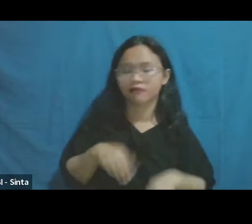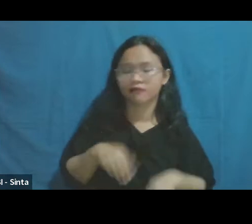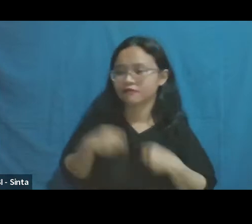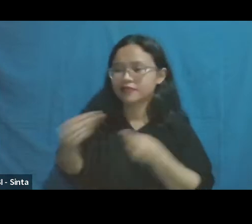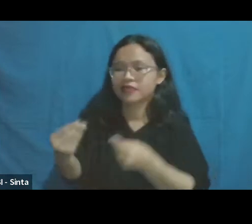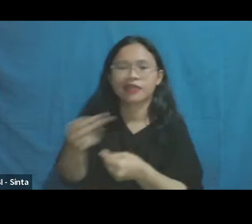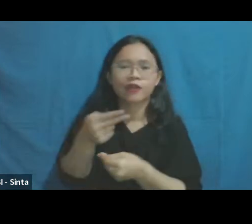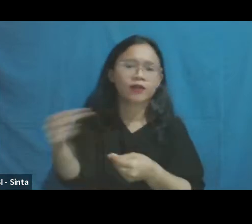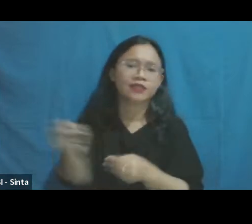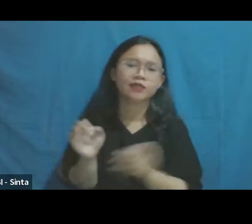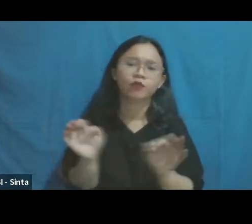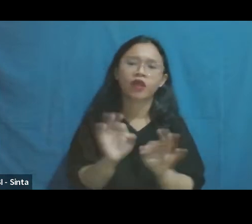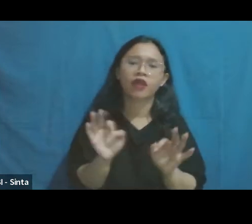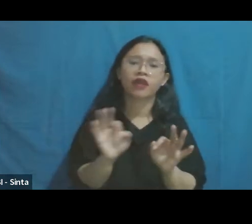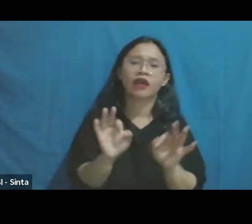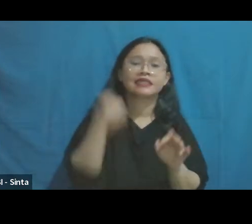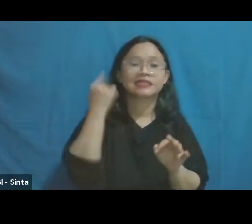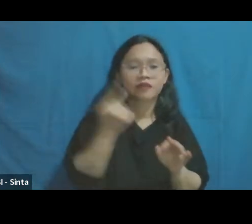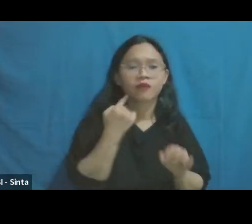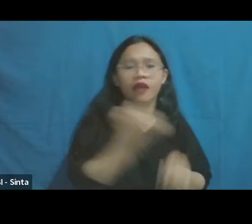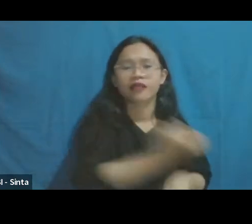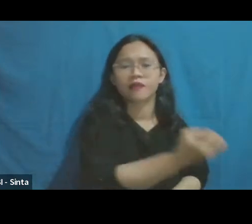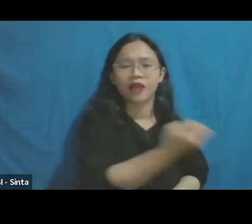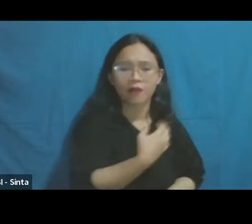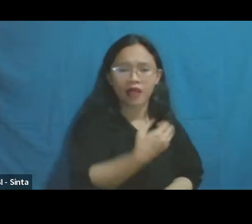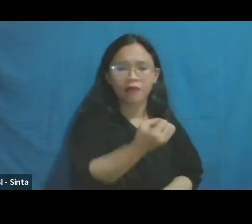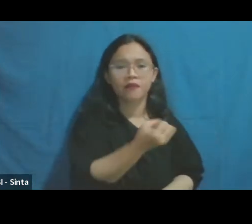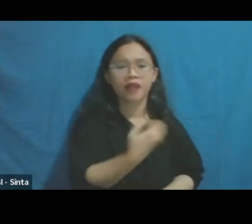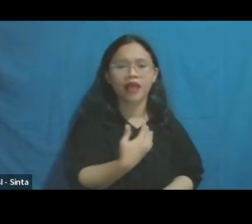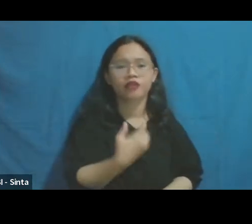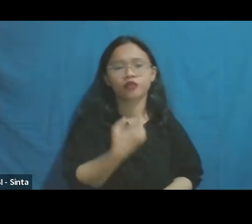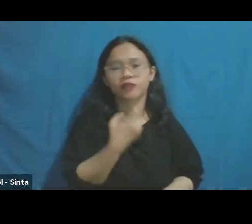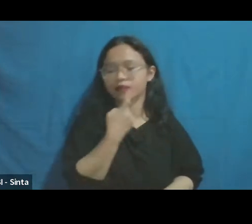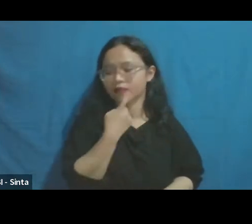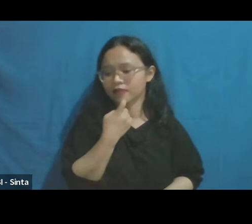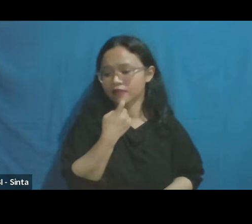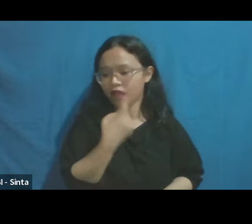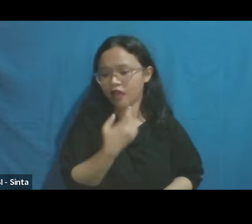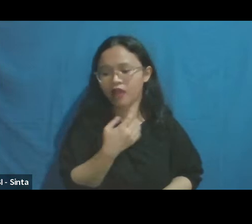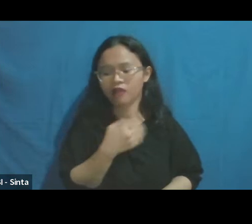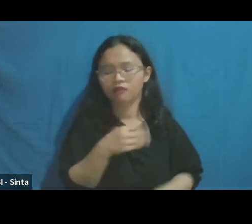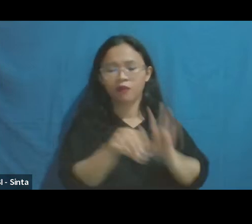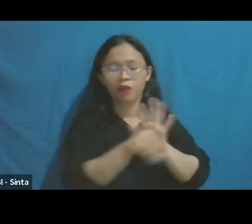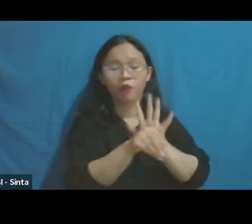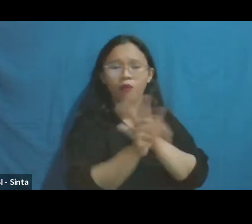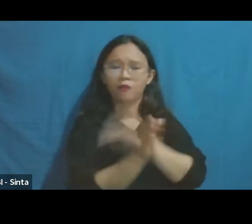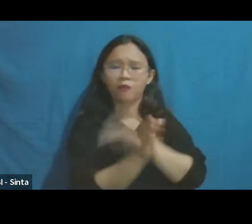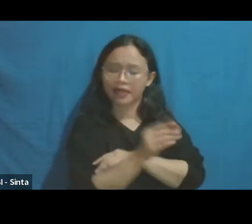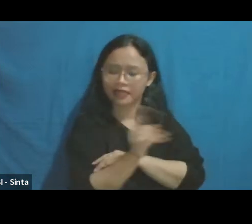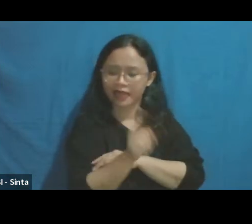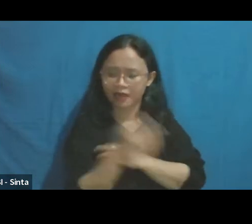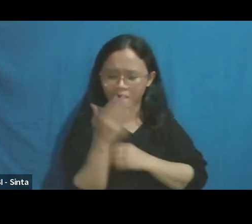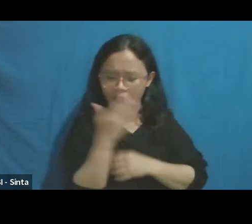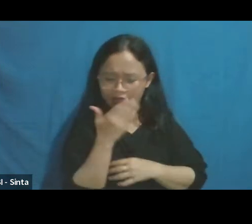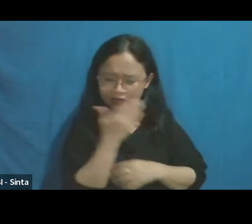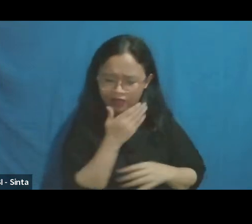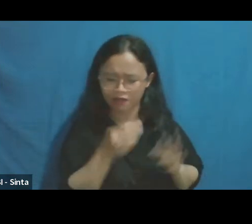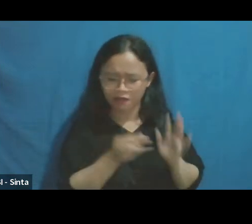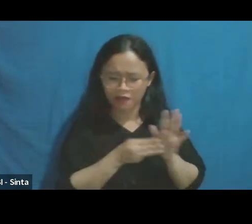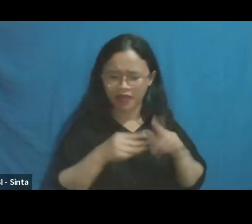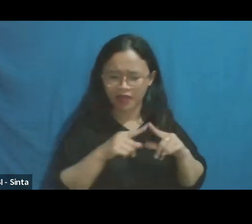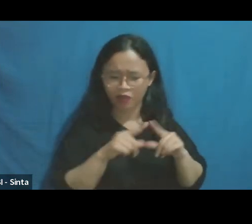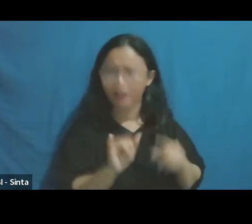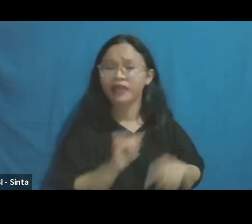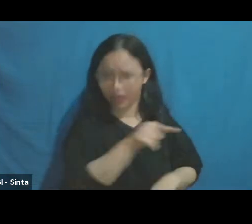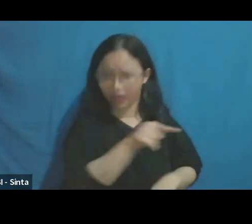are talking the Malay dialect of West Papuan, and I think they are very proud of that right